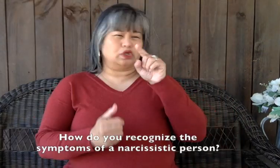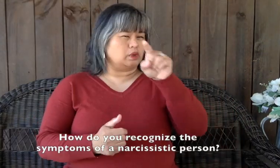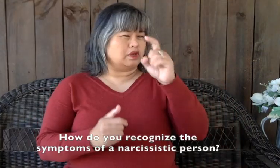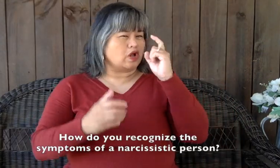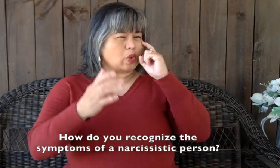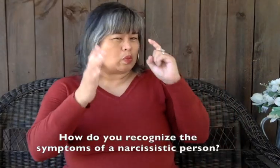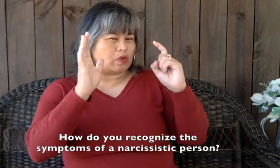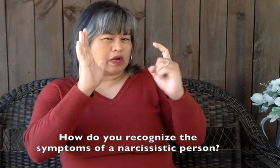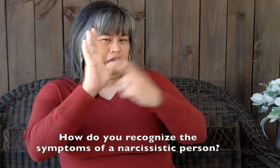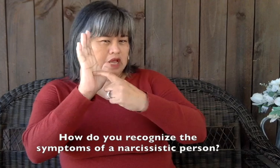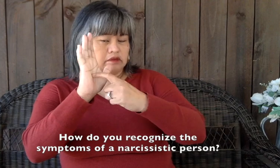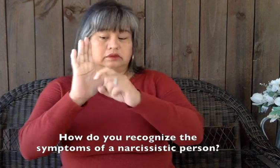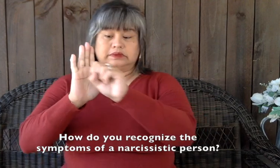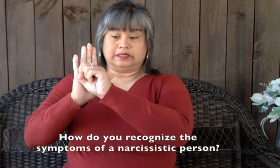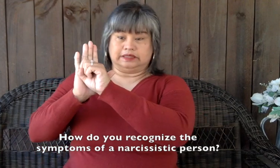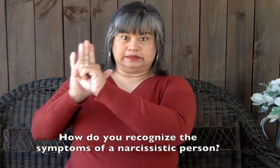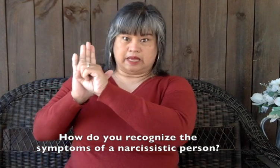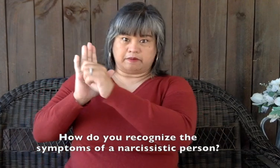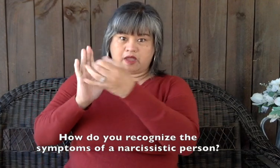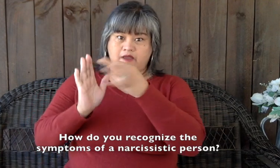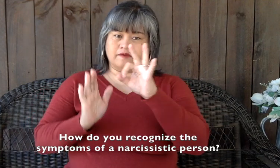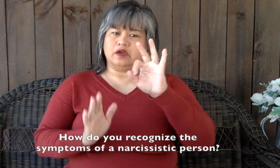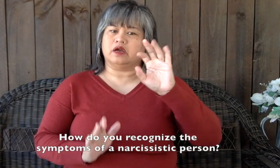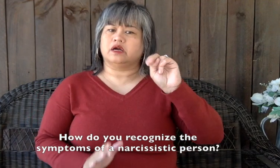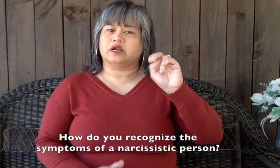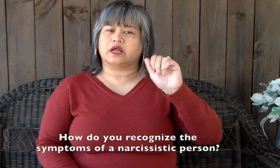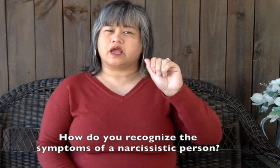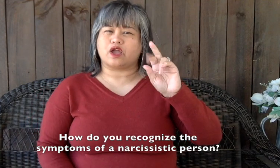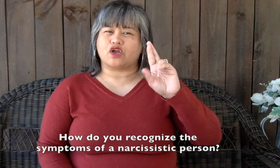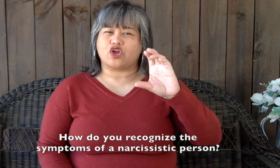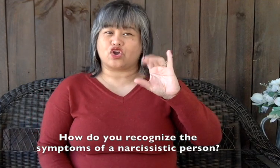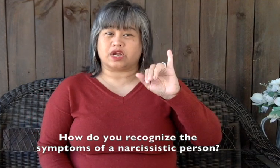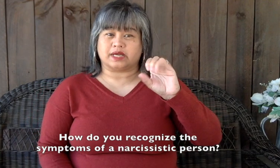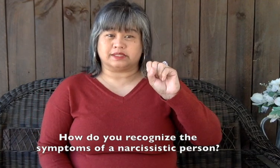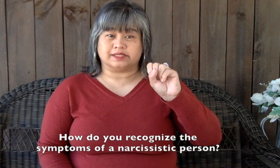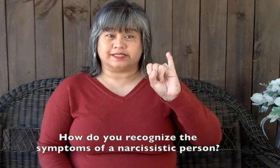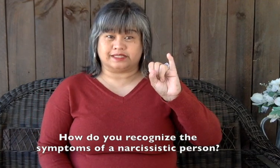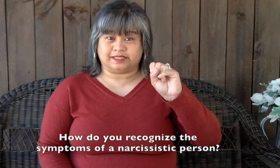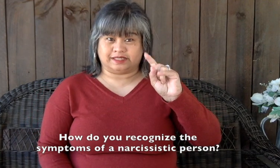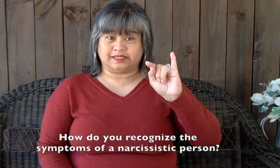How do you recognize the symptoms of a narcissistic person?